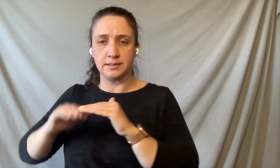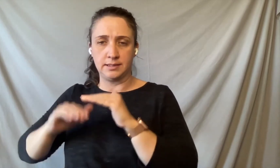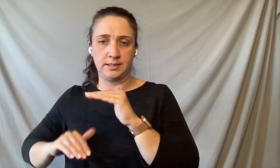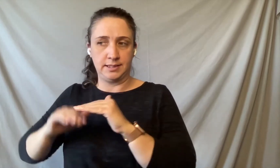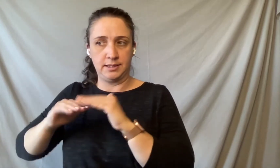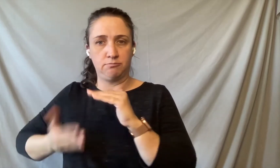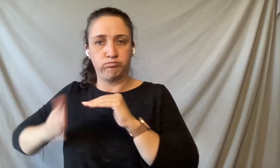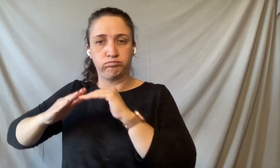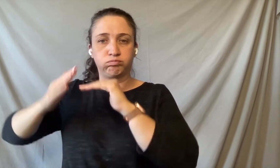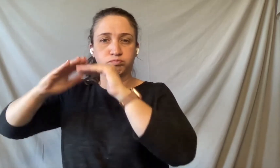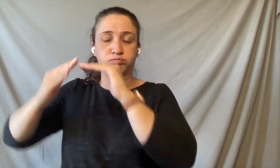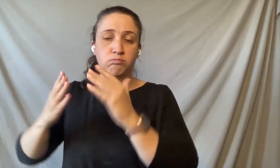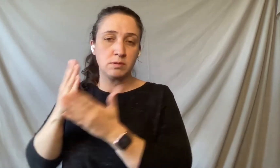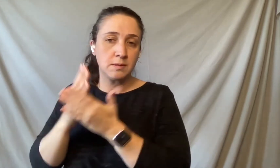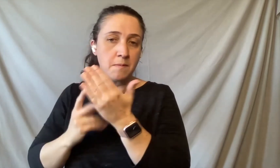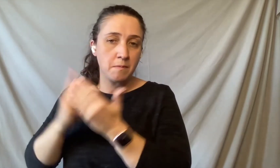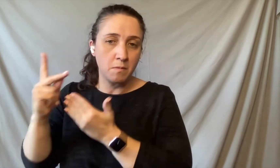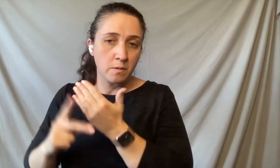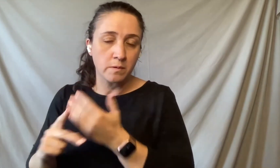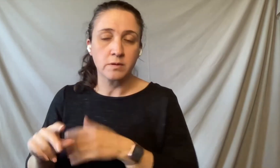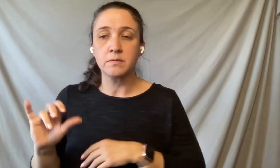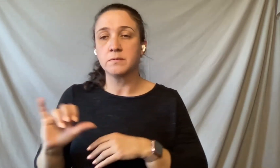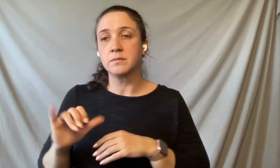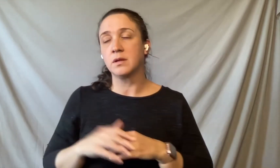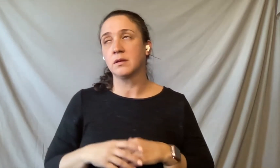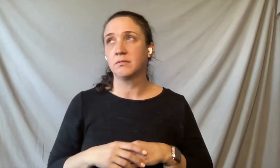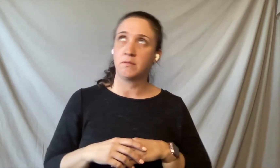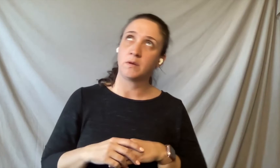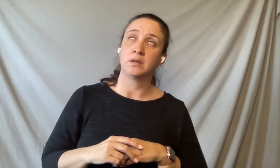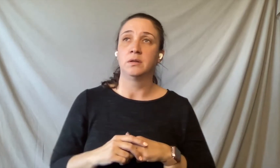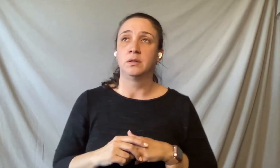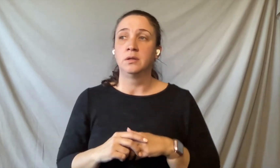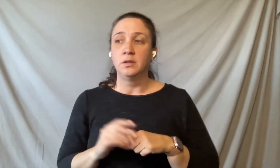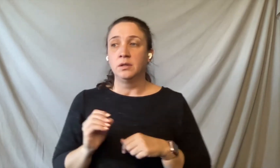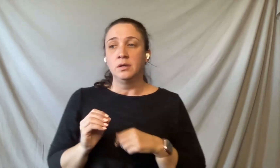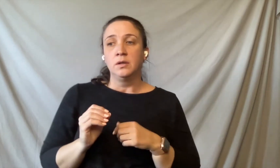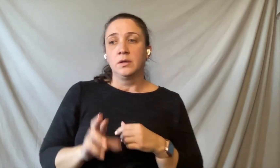the programs, like or